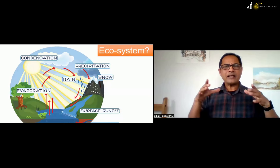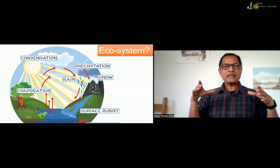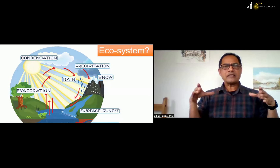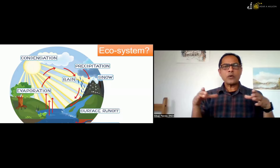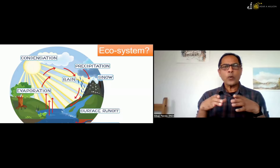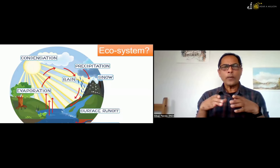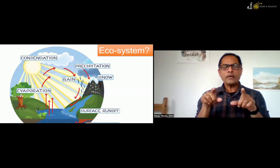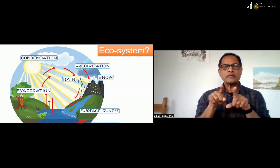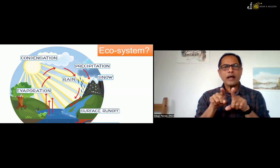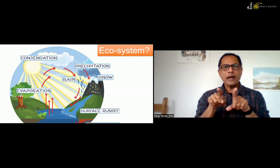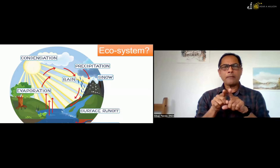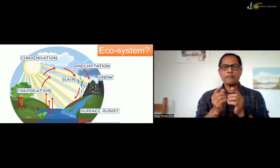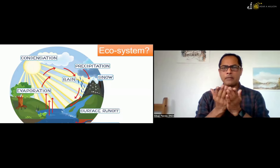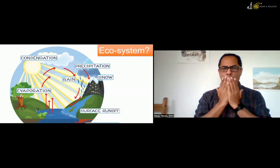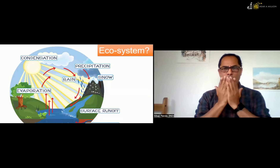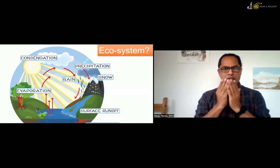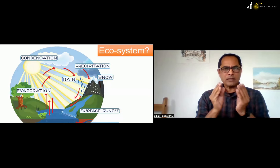about deaf individuals,